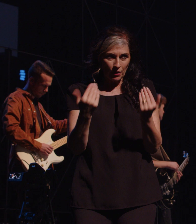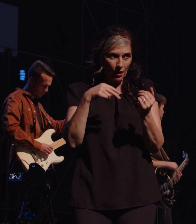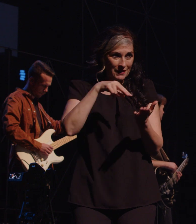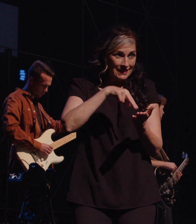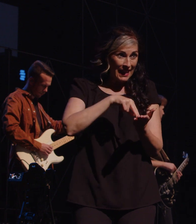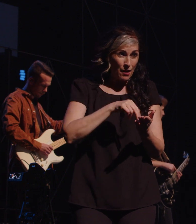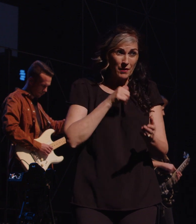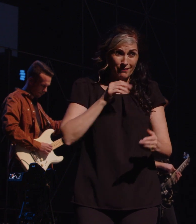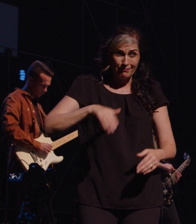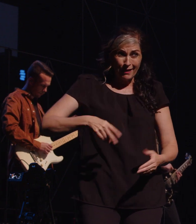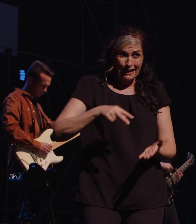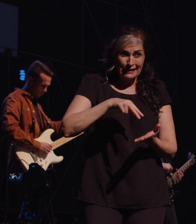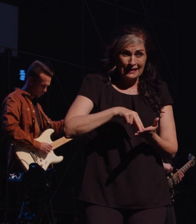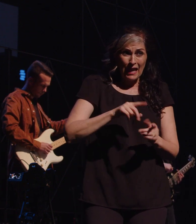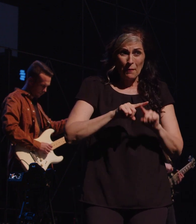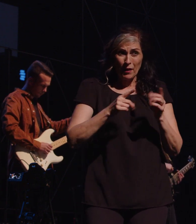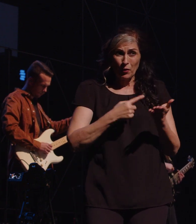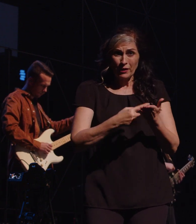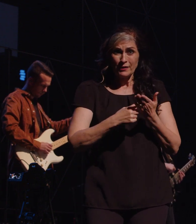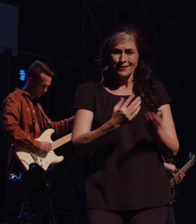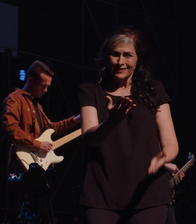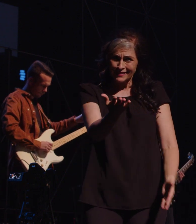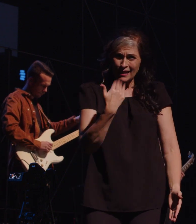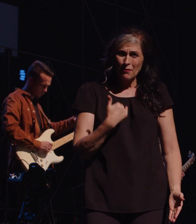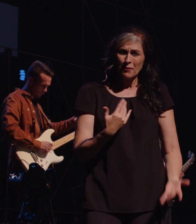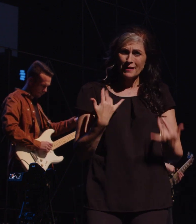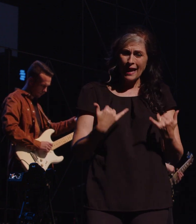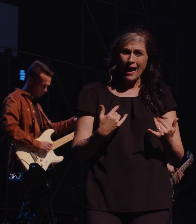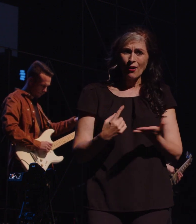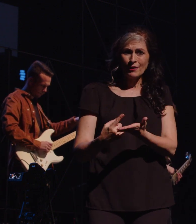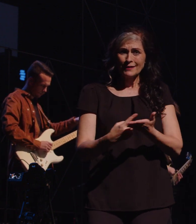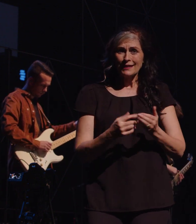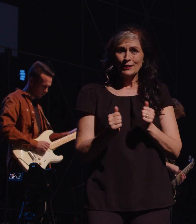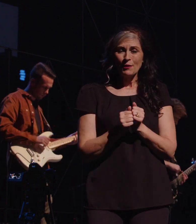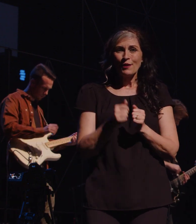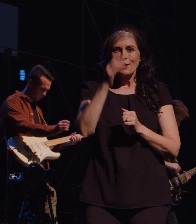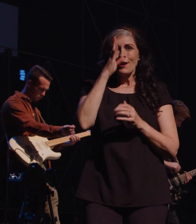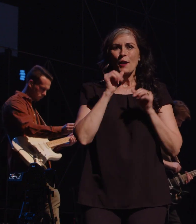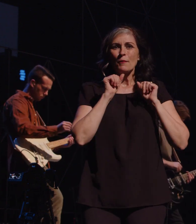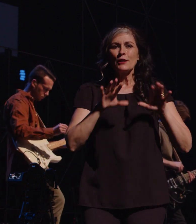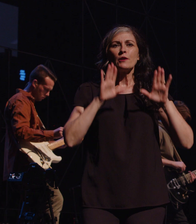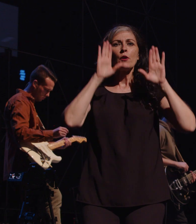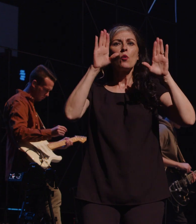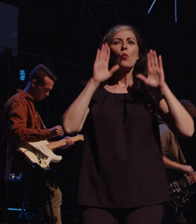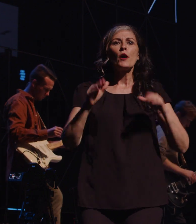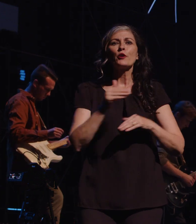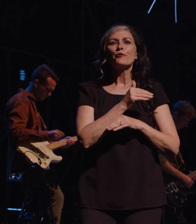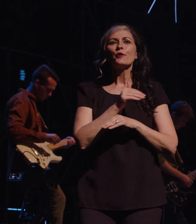like to talk more about that, you can come right down and talk with us here as well. God bless you. Have a great rest of your evening.